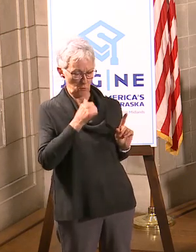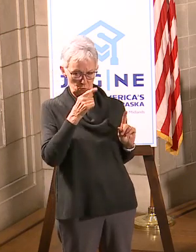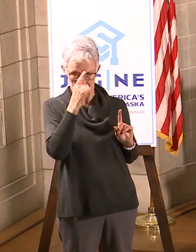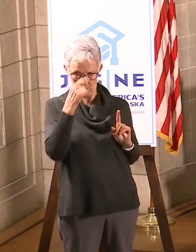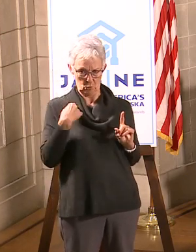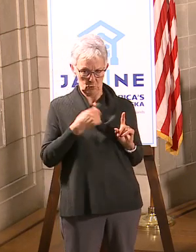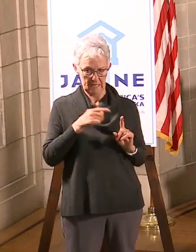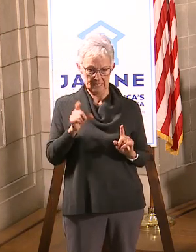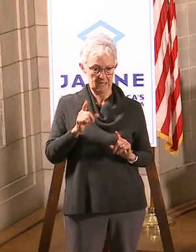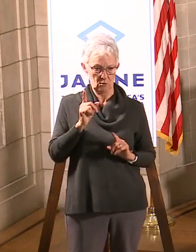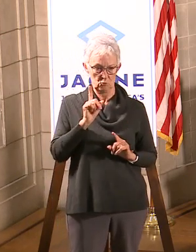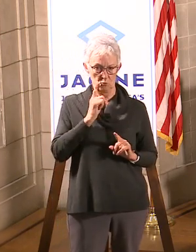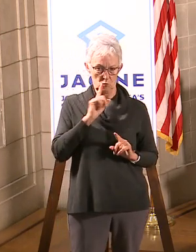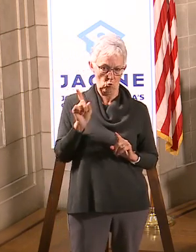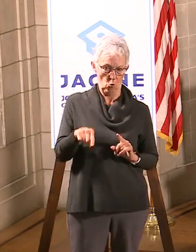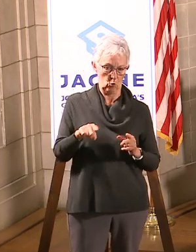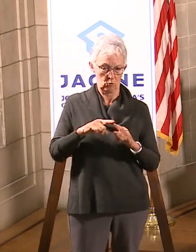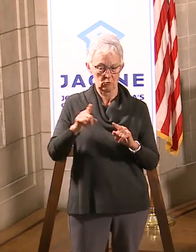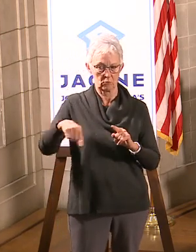been doing a good job.